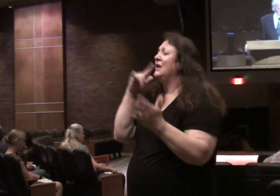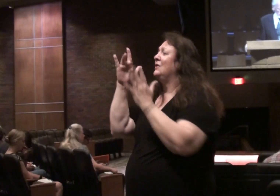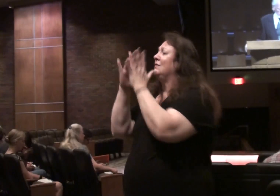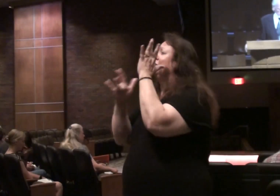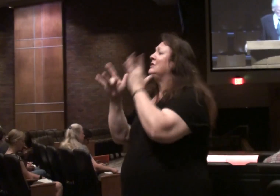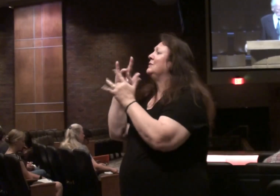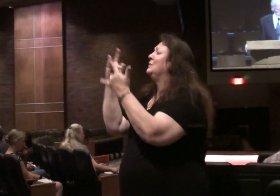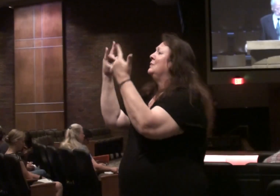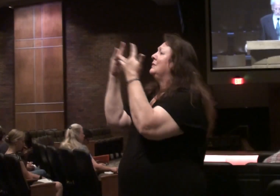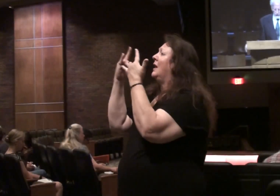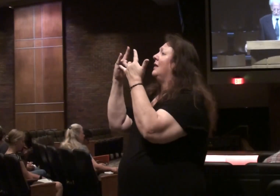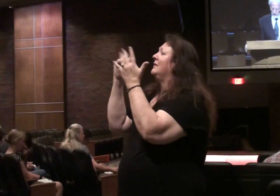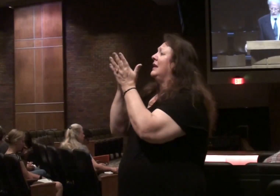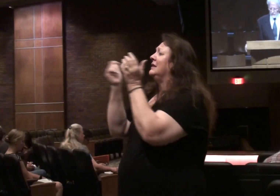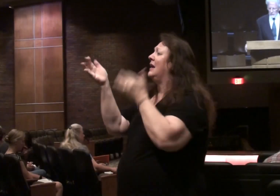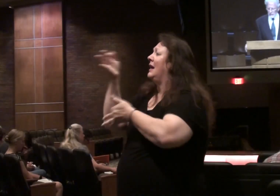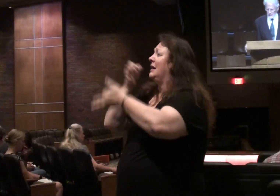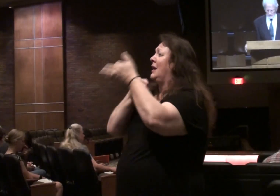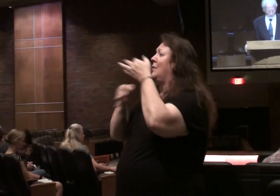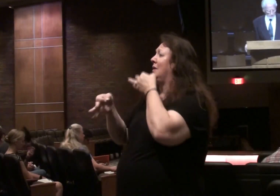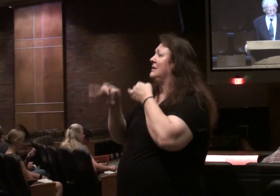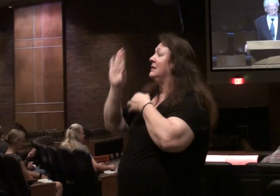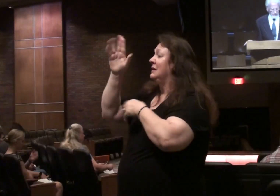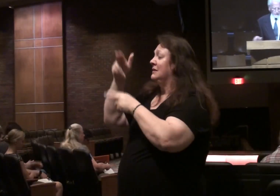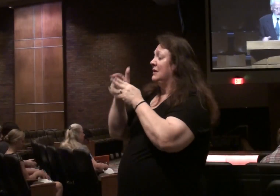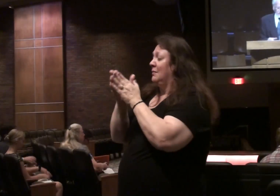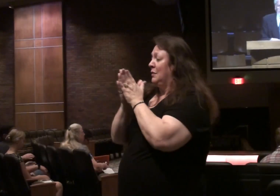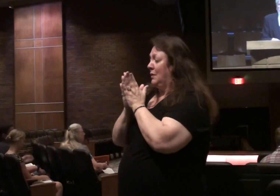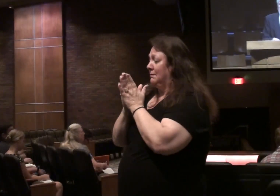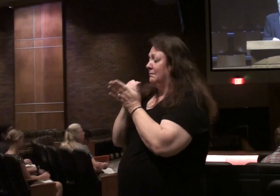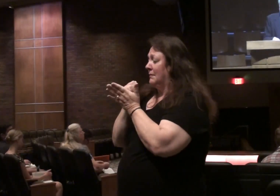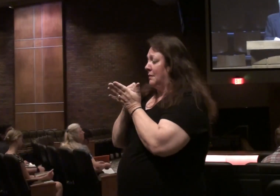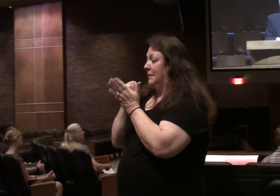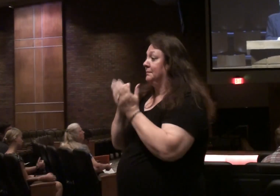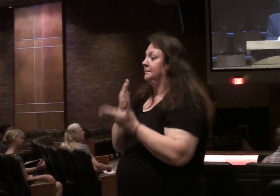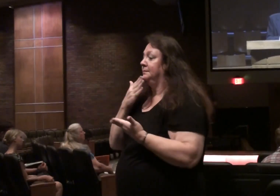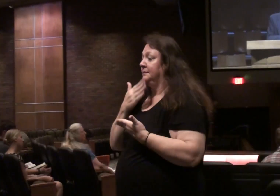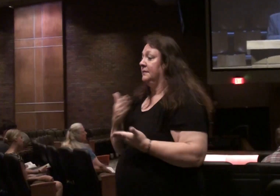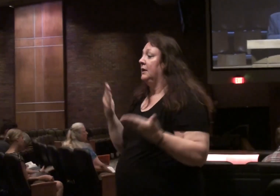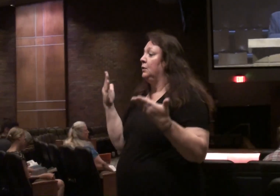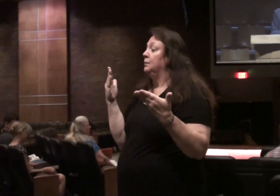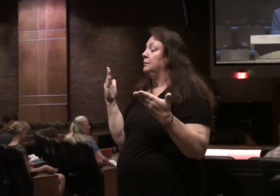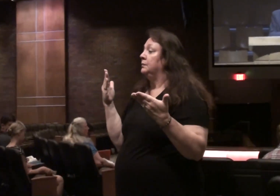loved us and died for us. We pray in his name. Amen. Thank you.